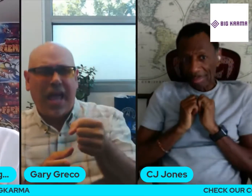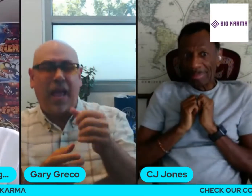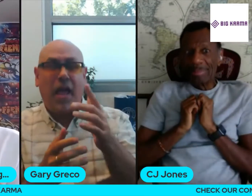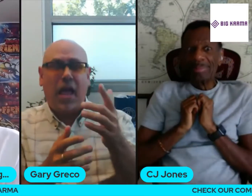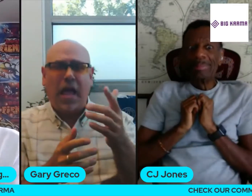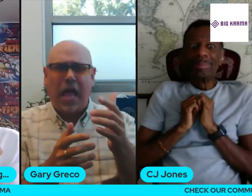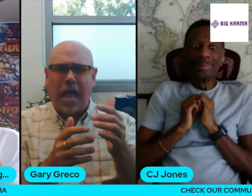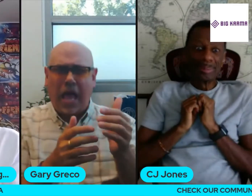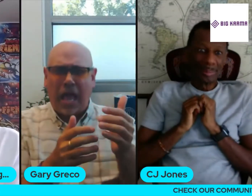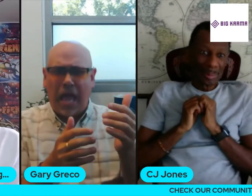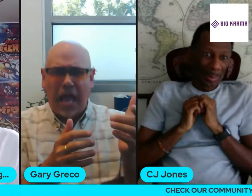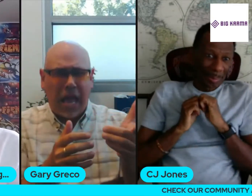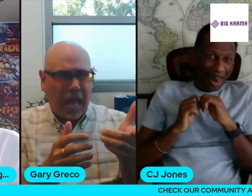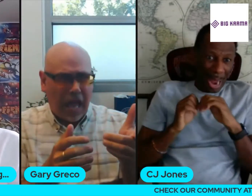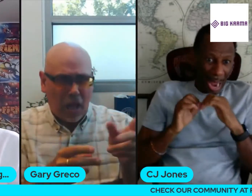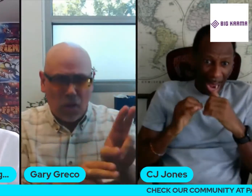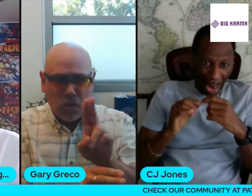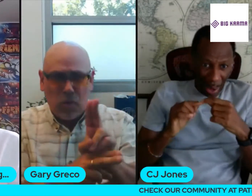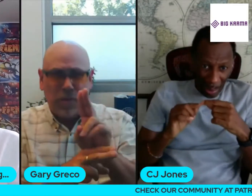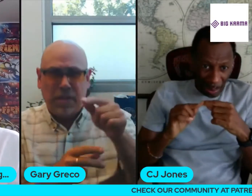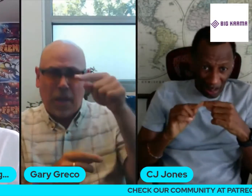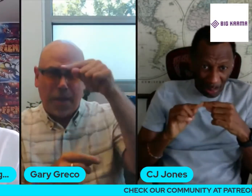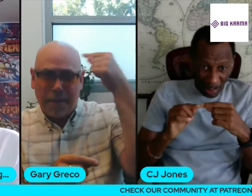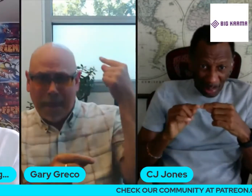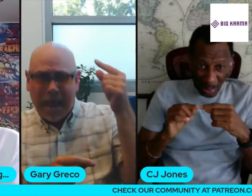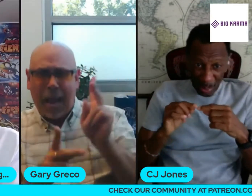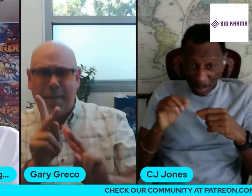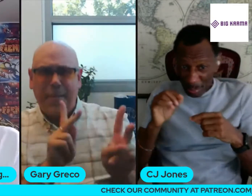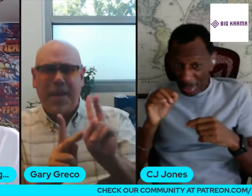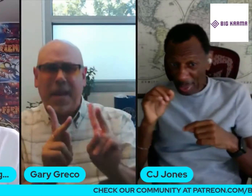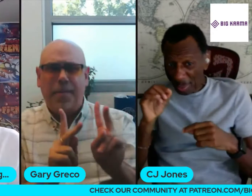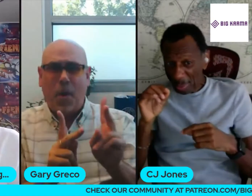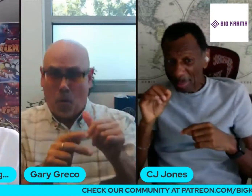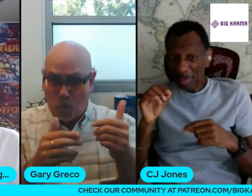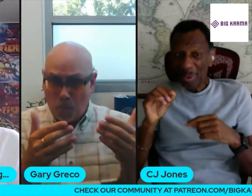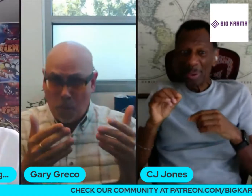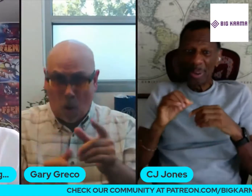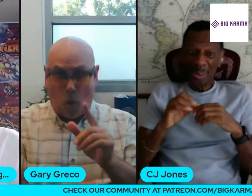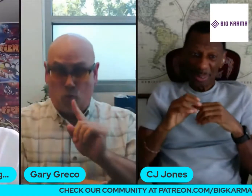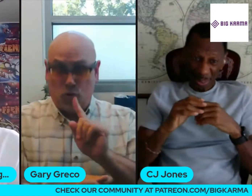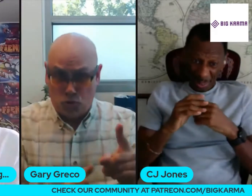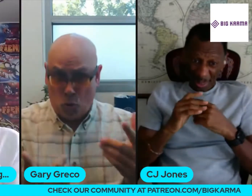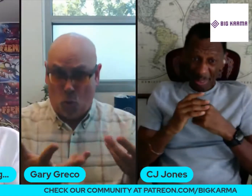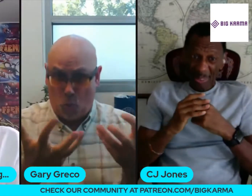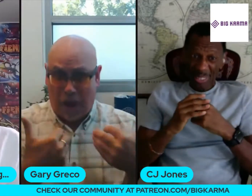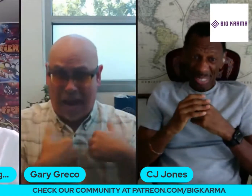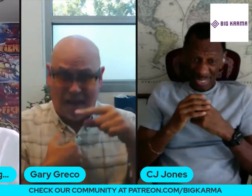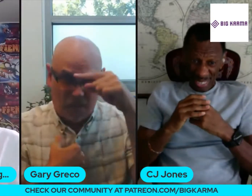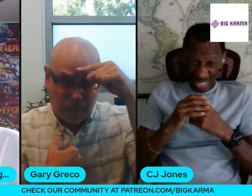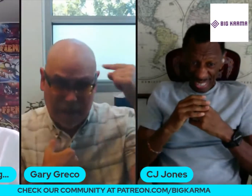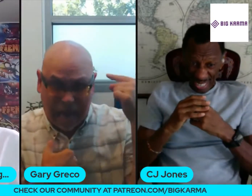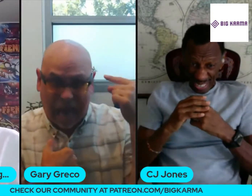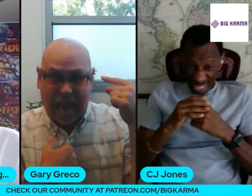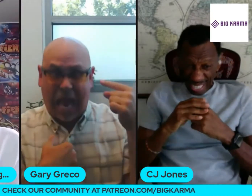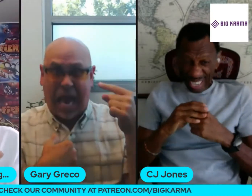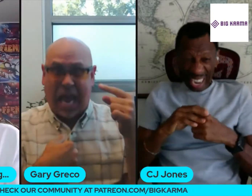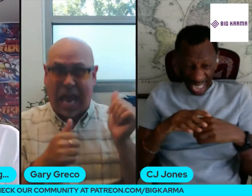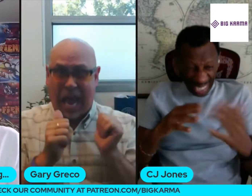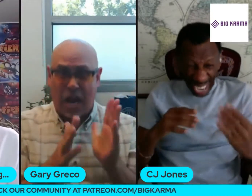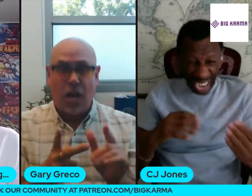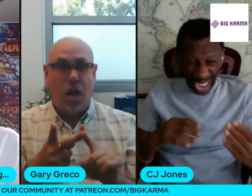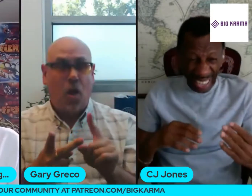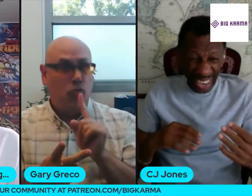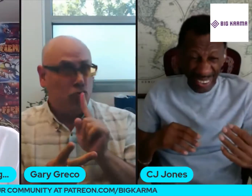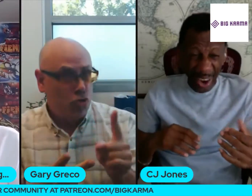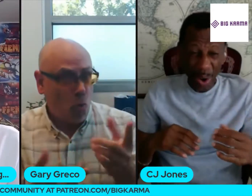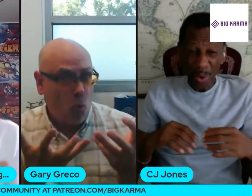there enough? Is there an audience for Black content? Are we sure we want to have women in lead roles? Are we sure the